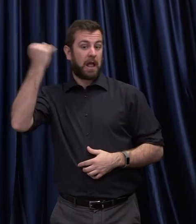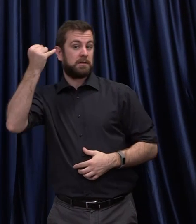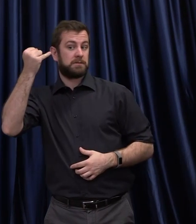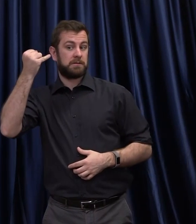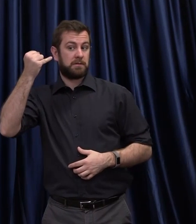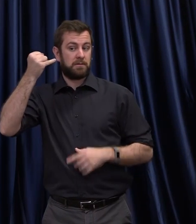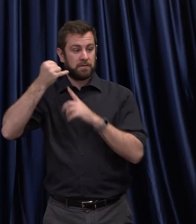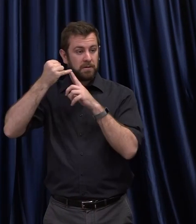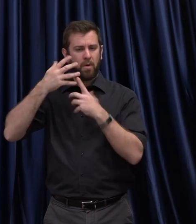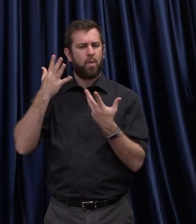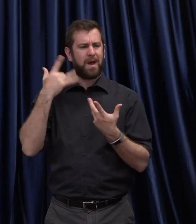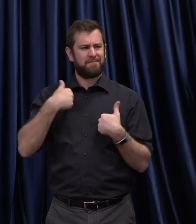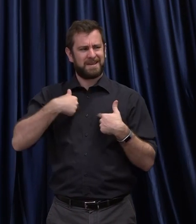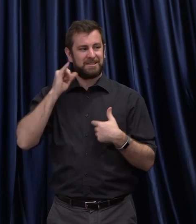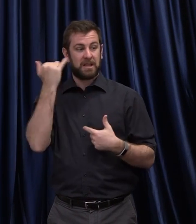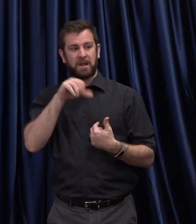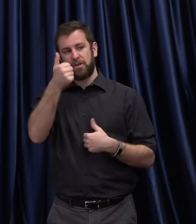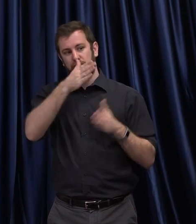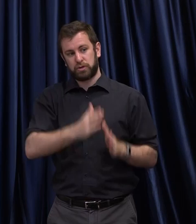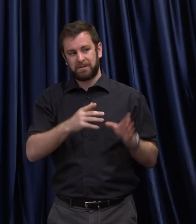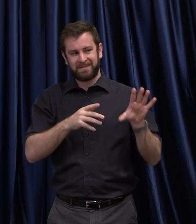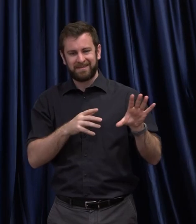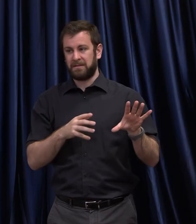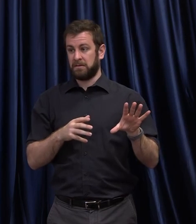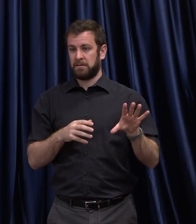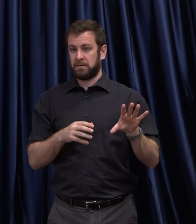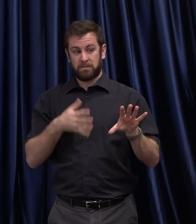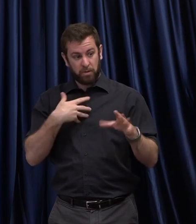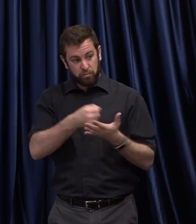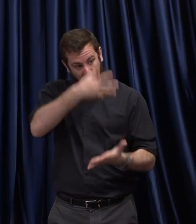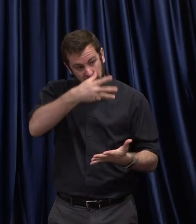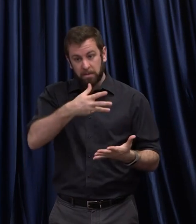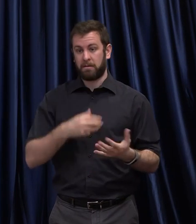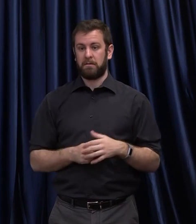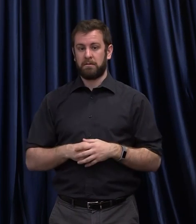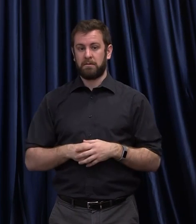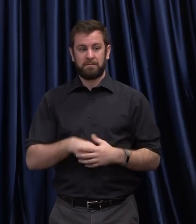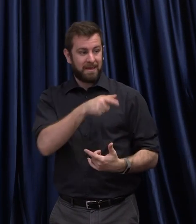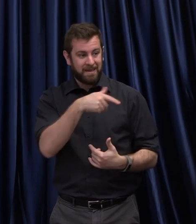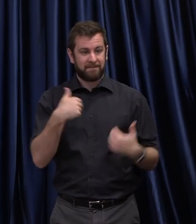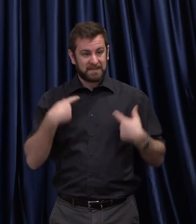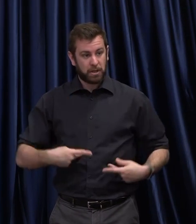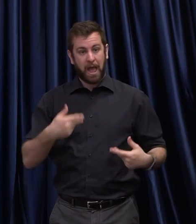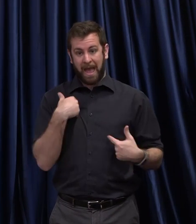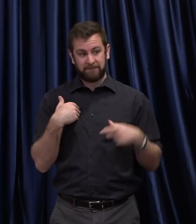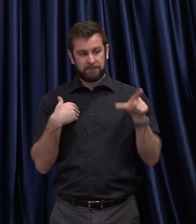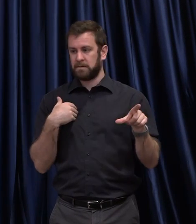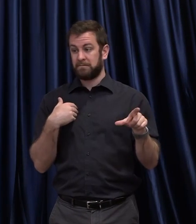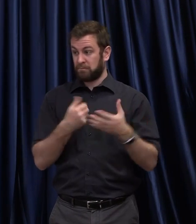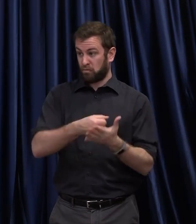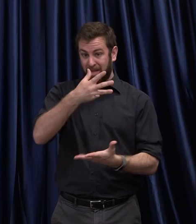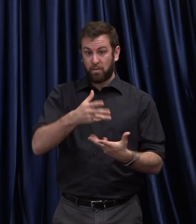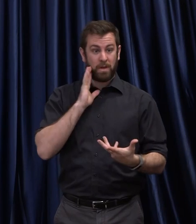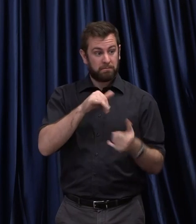am I jealous of another individual? Am I jealous because of wealth? Because of something physical? That wealth is not going to